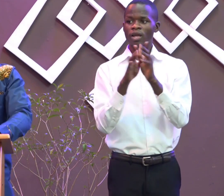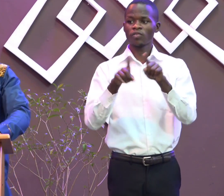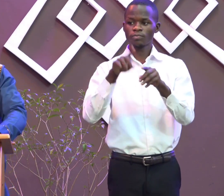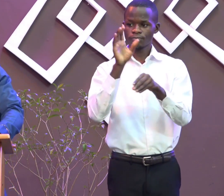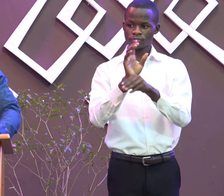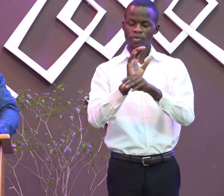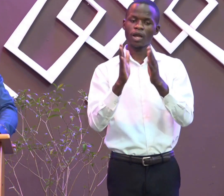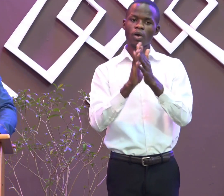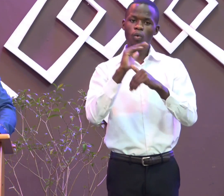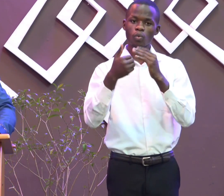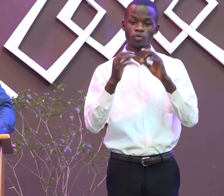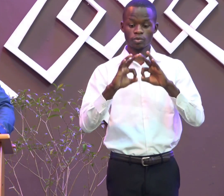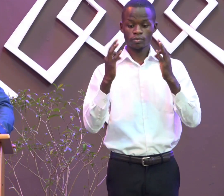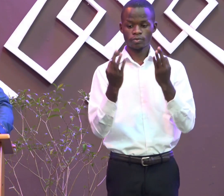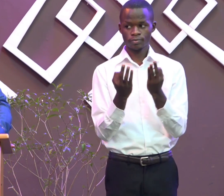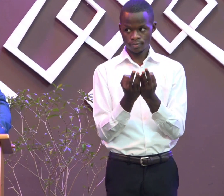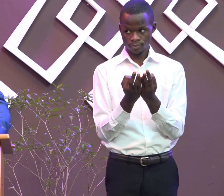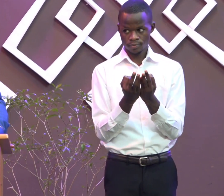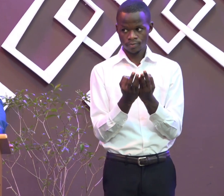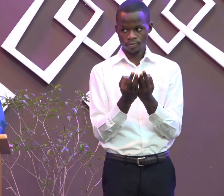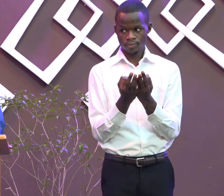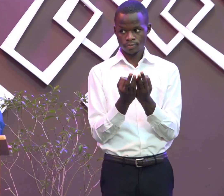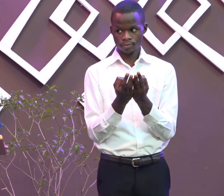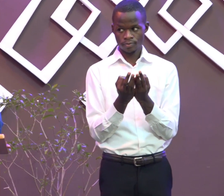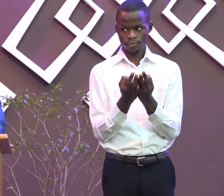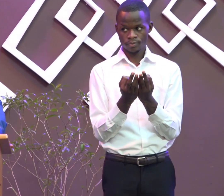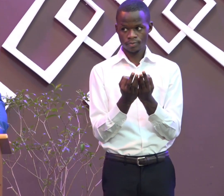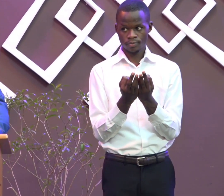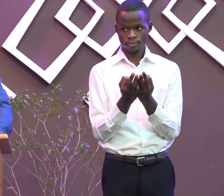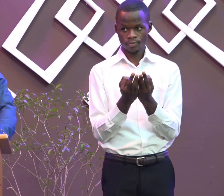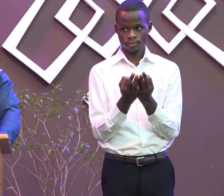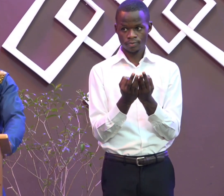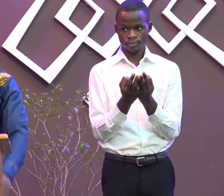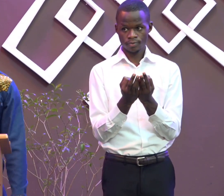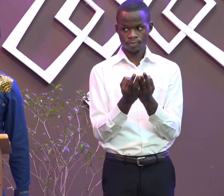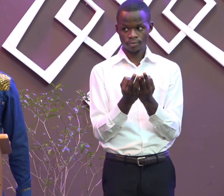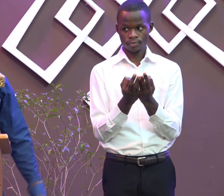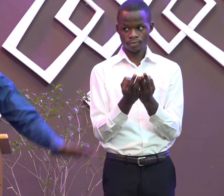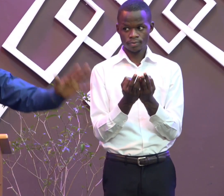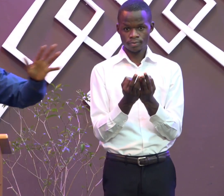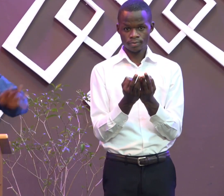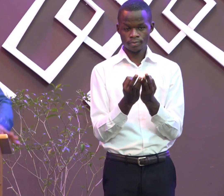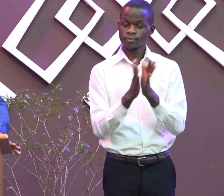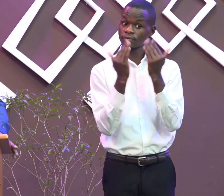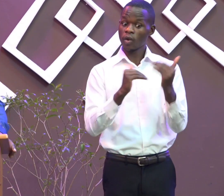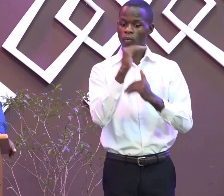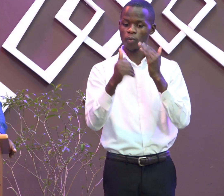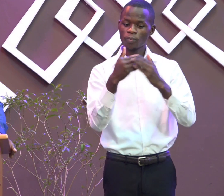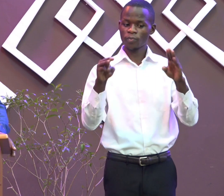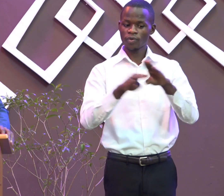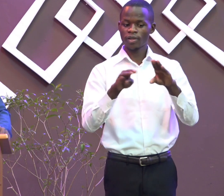kanisa gy'osumba. We pray a blessing upon your life, your family and the church that you pastor. So mwena ba members